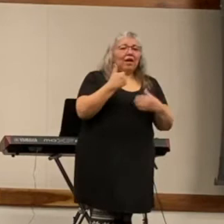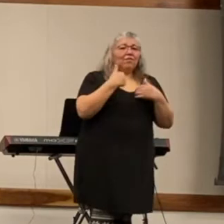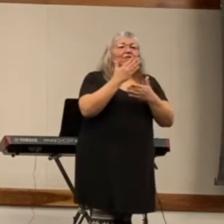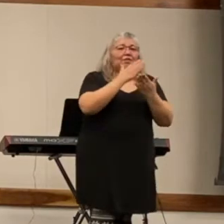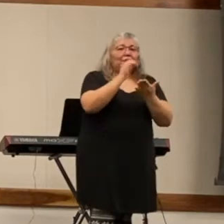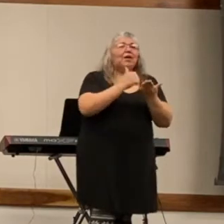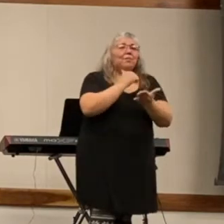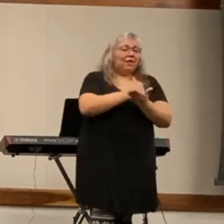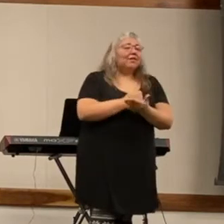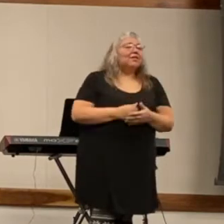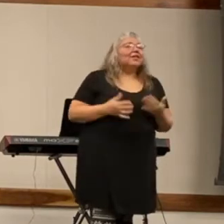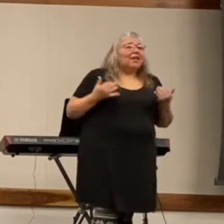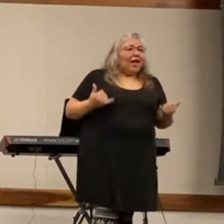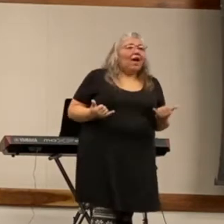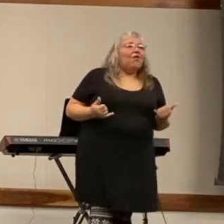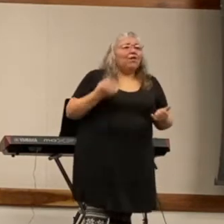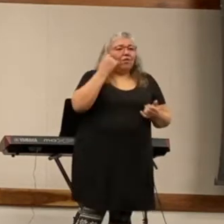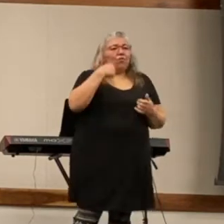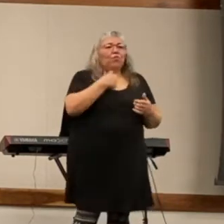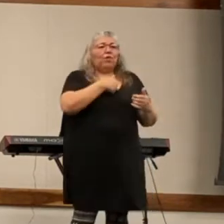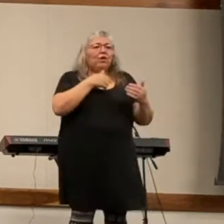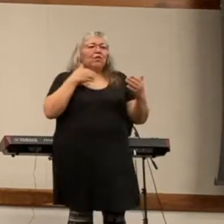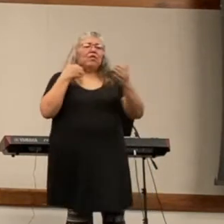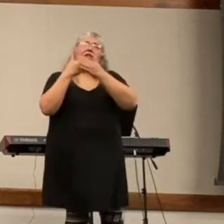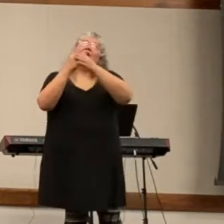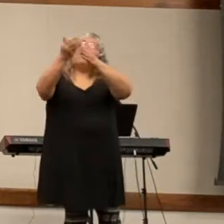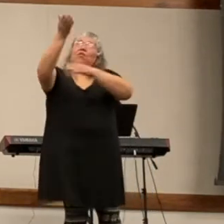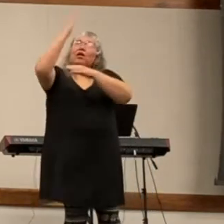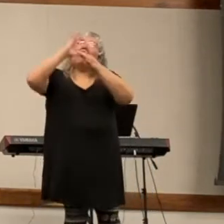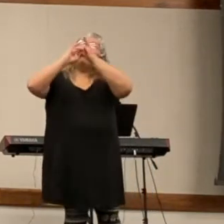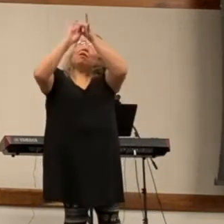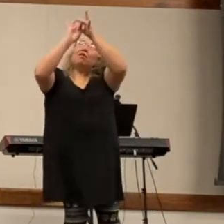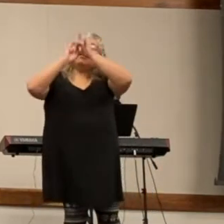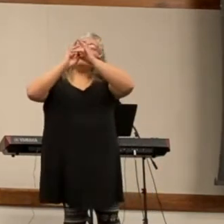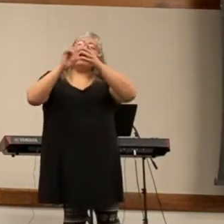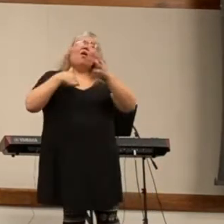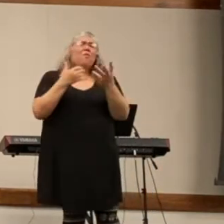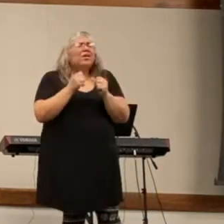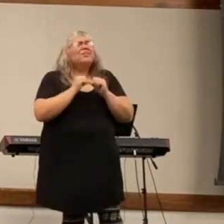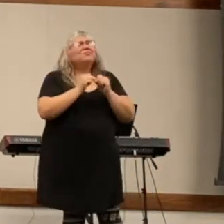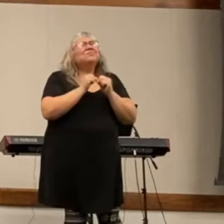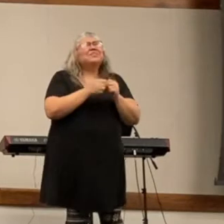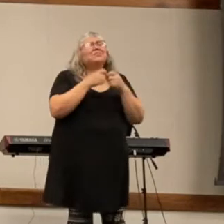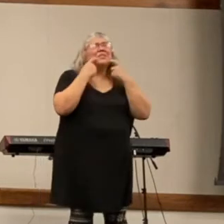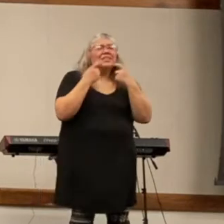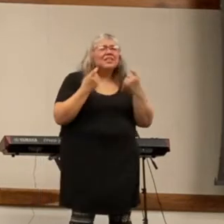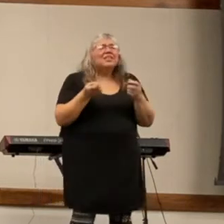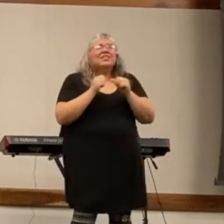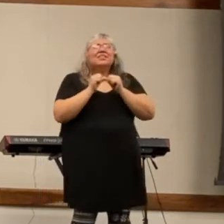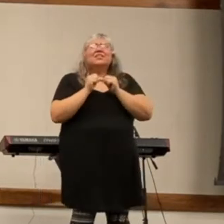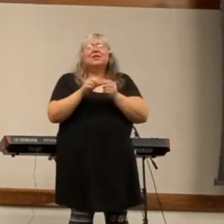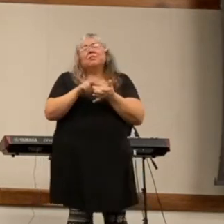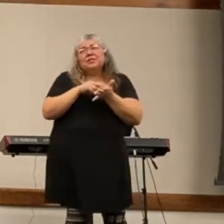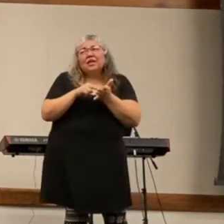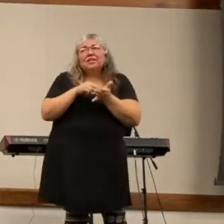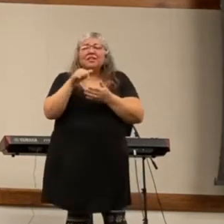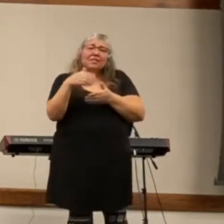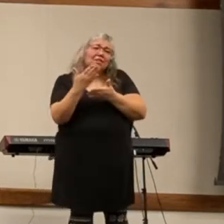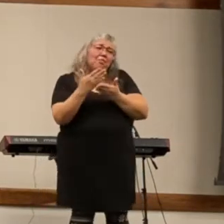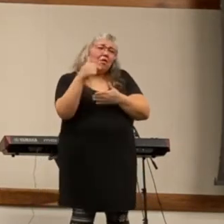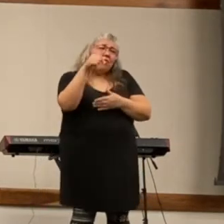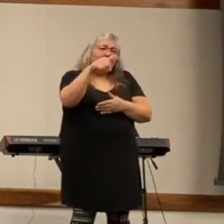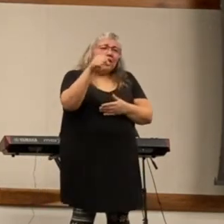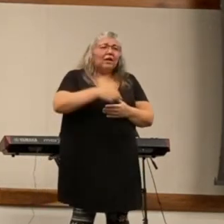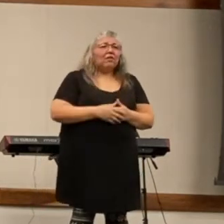that one, right? So if we draw near to God, Lord, I just want to continue to keep sinning. I just want to continue to keep dancing in this part right